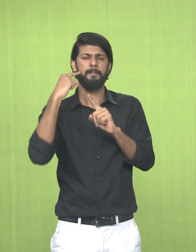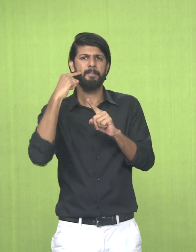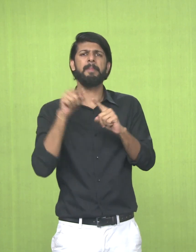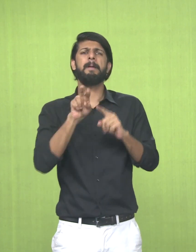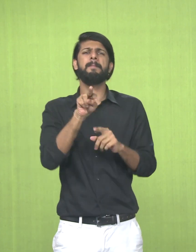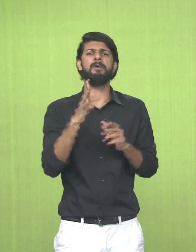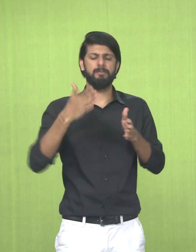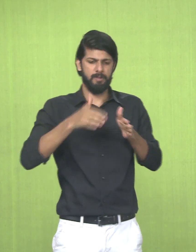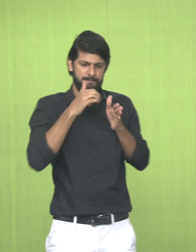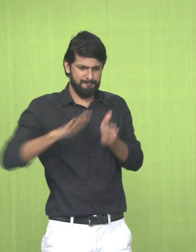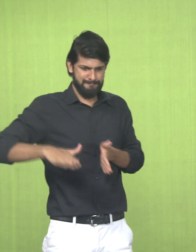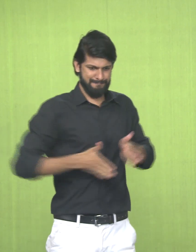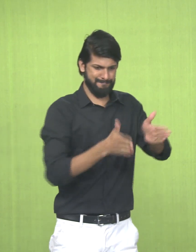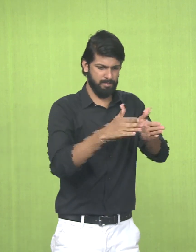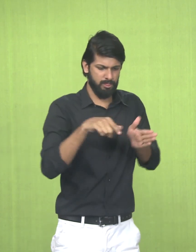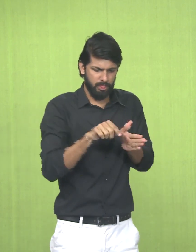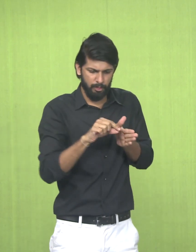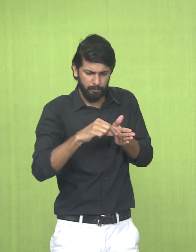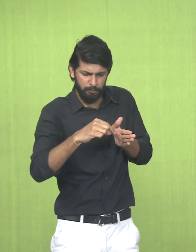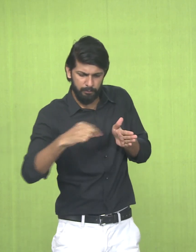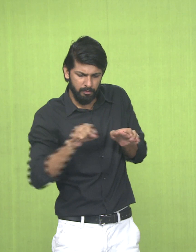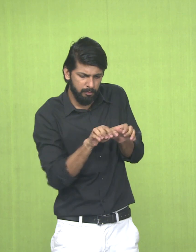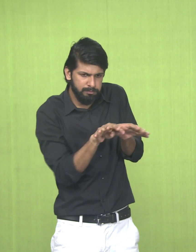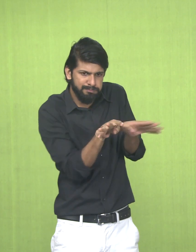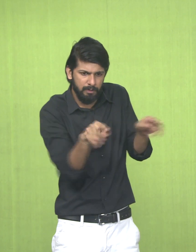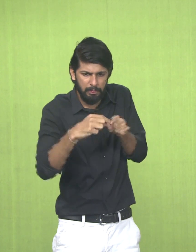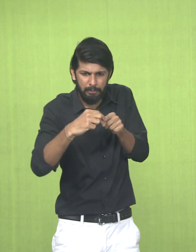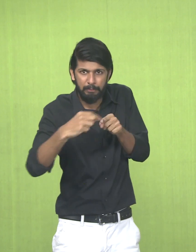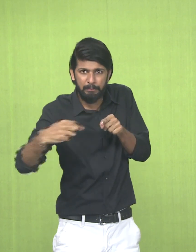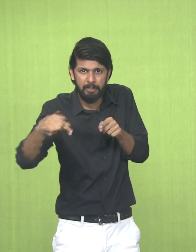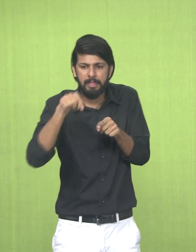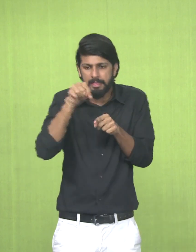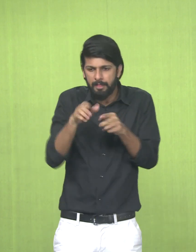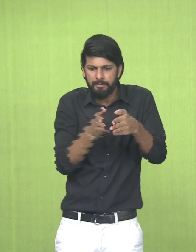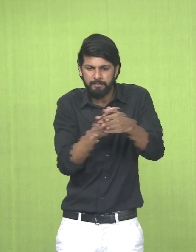near the Vaghora river, which is a tributary of Tapti.